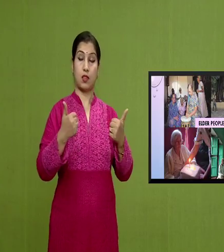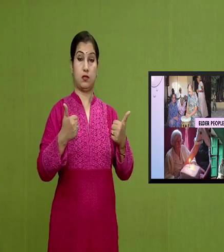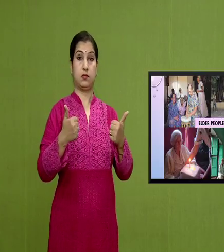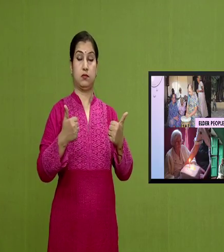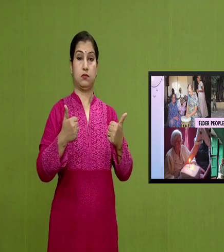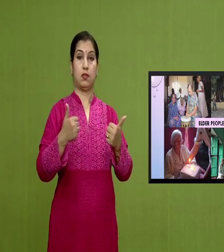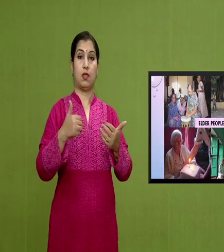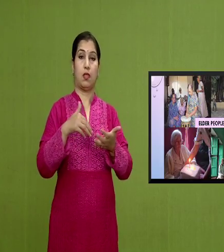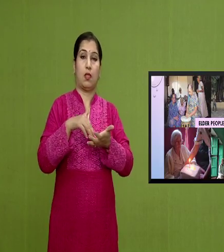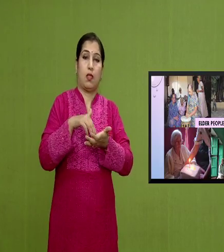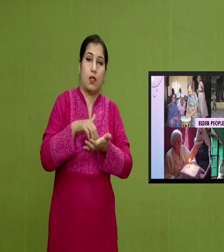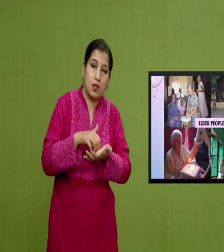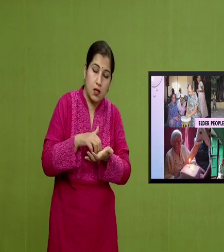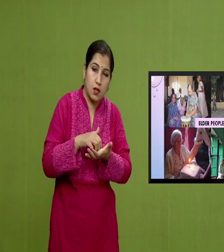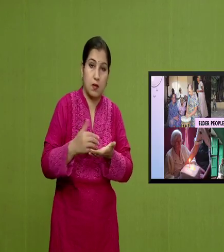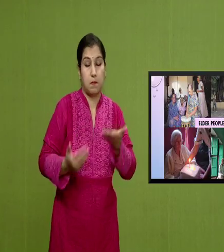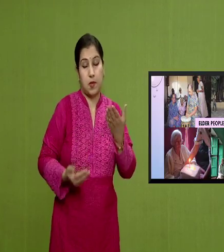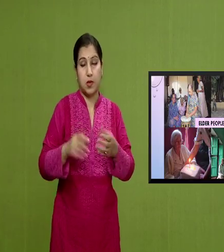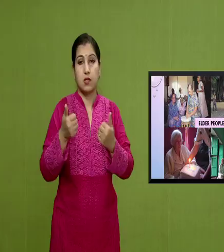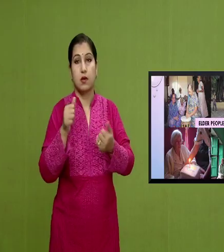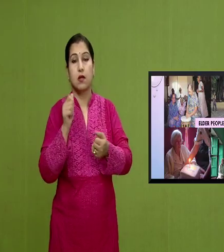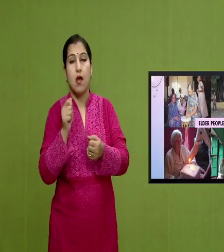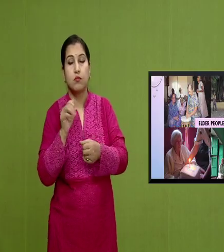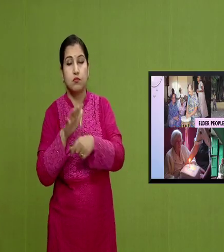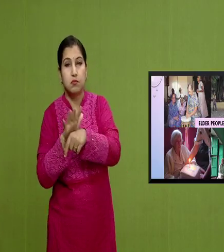energy and other activities.